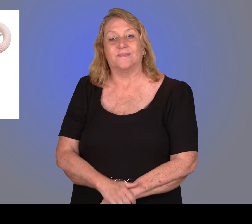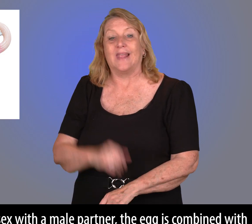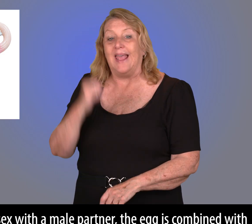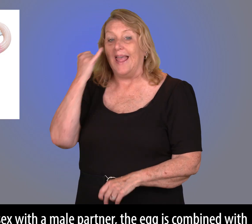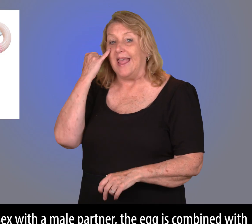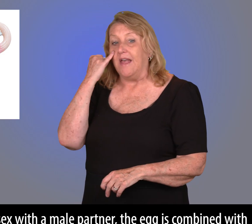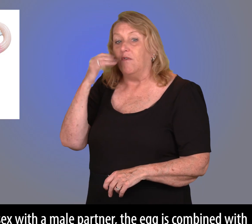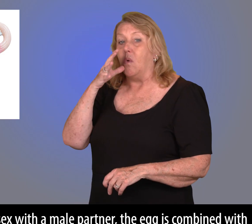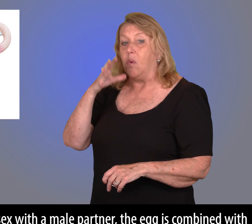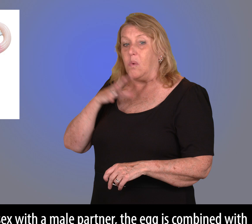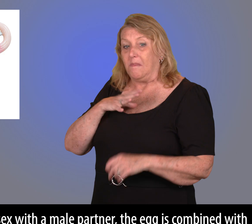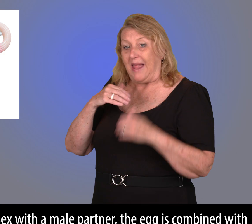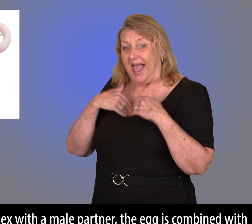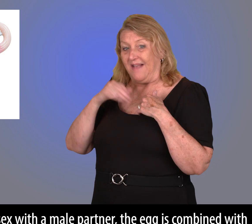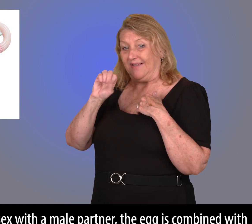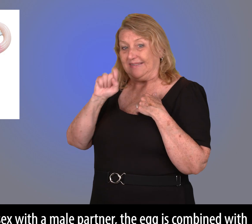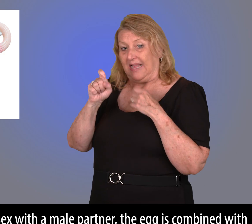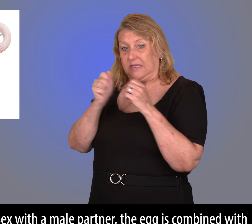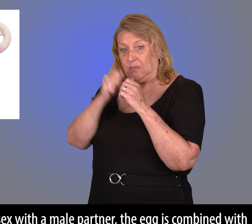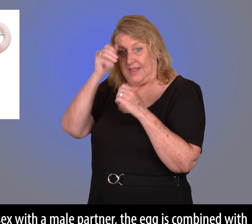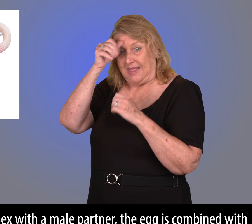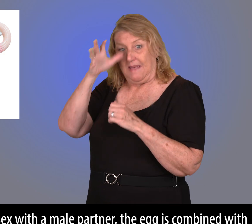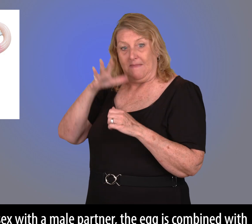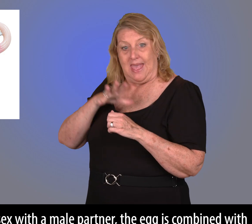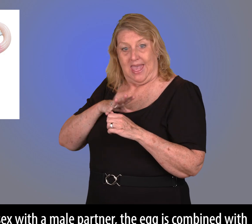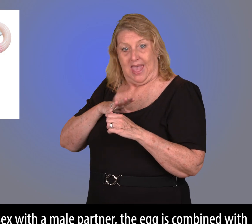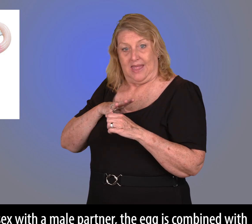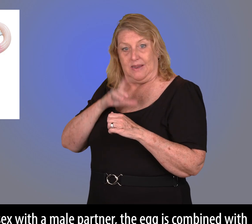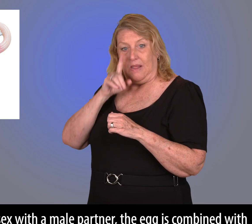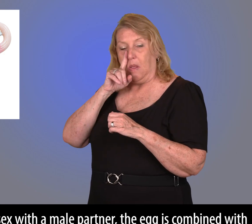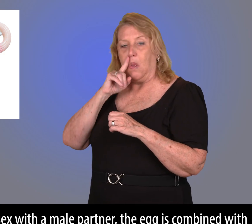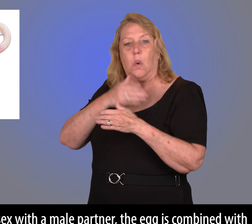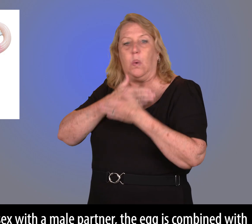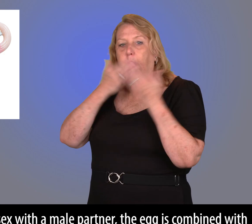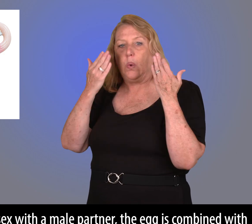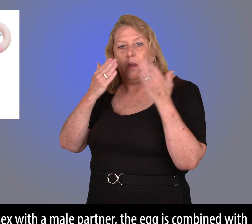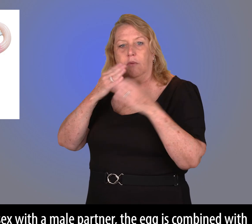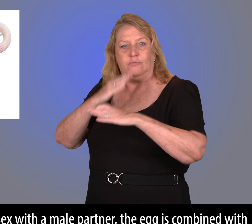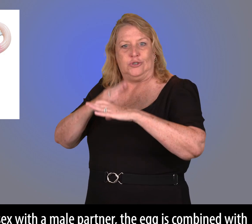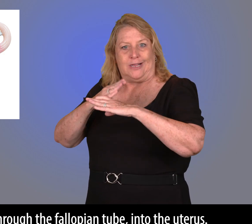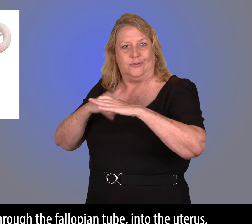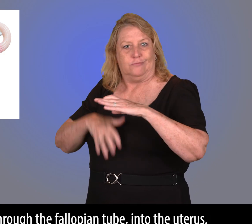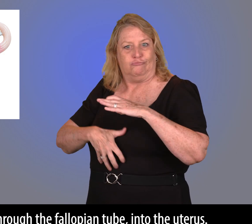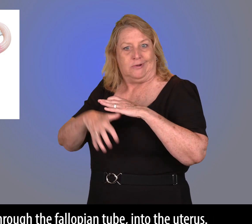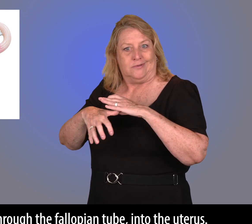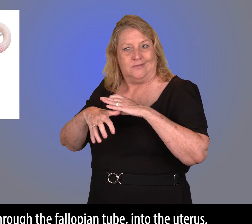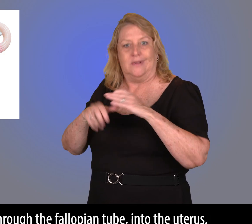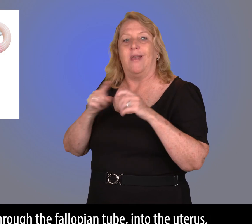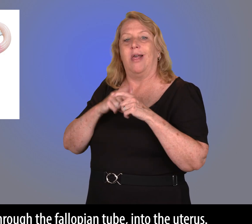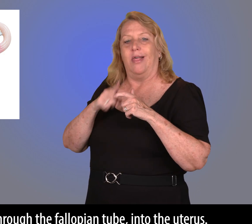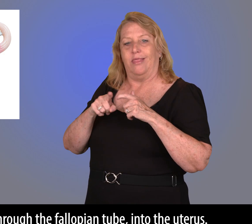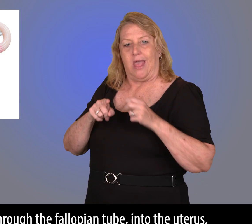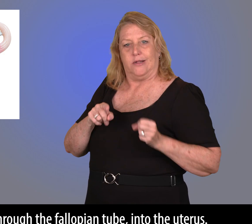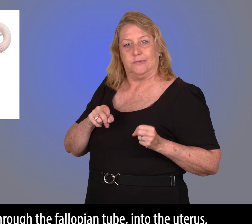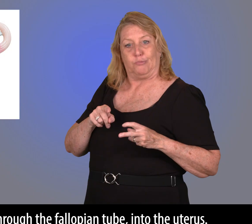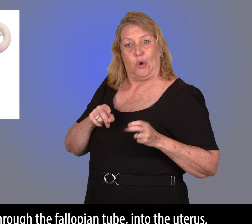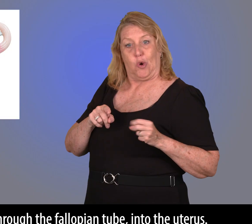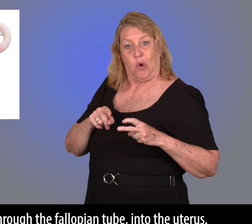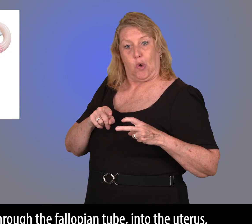If a woman has unprotected sex with a male partner, the egg is combined with the sperm, then travels through the fallopian